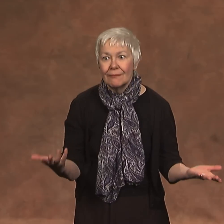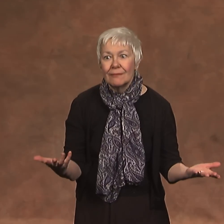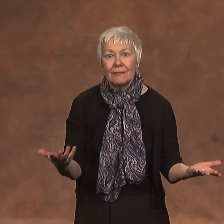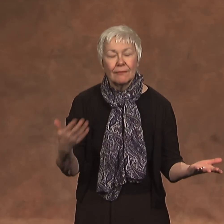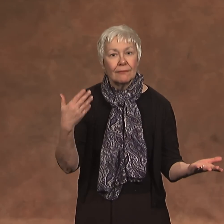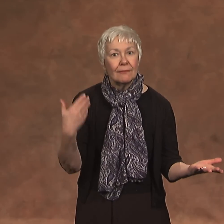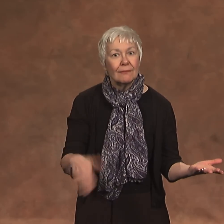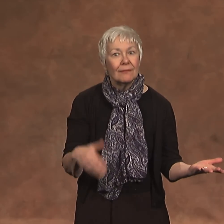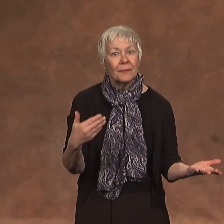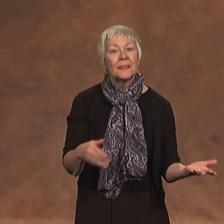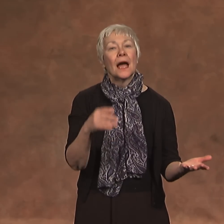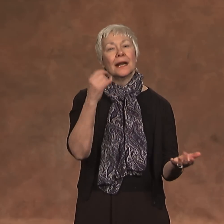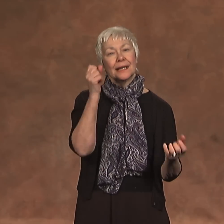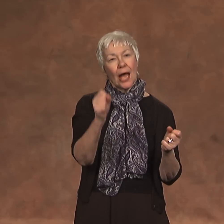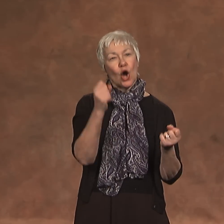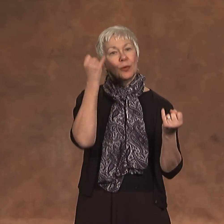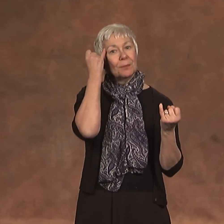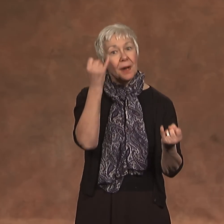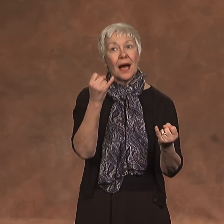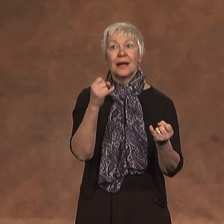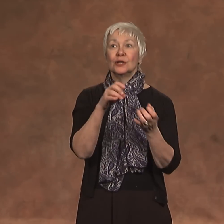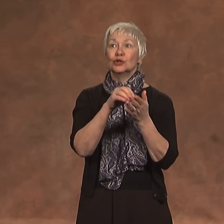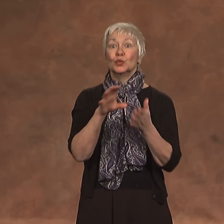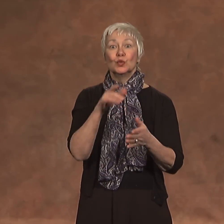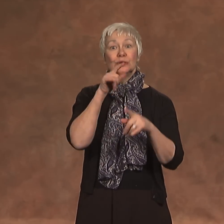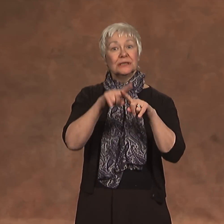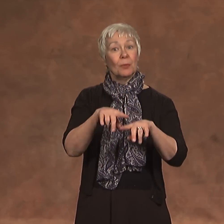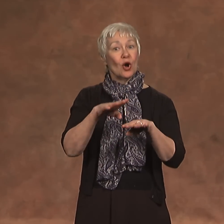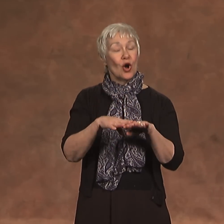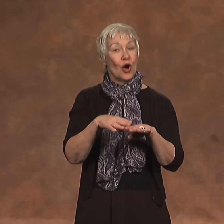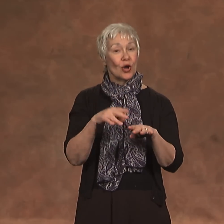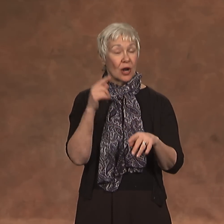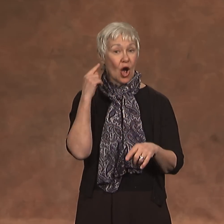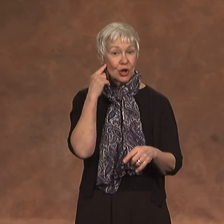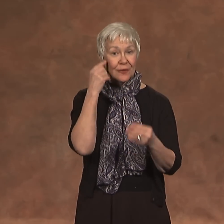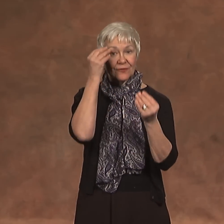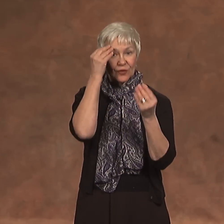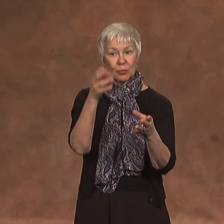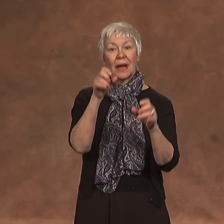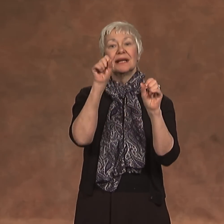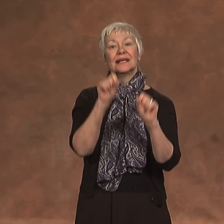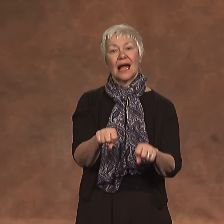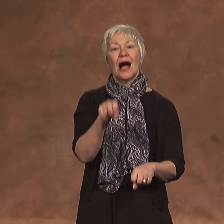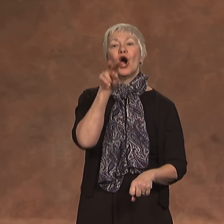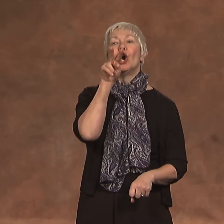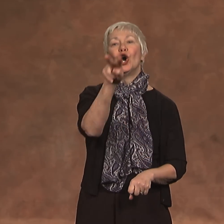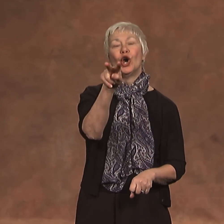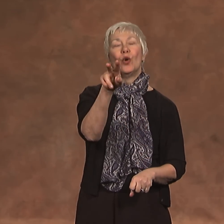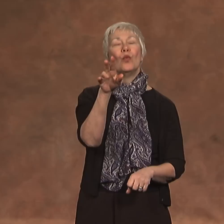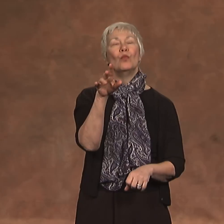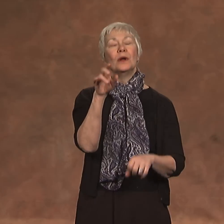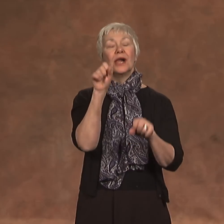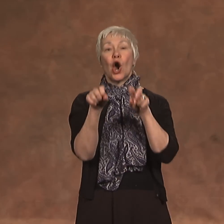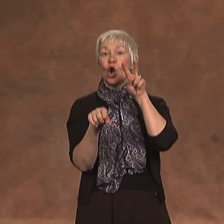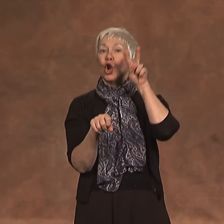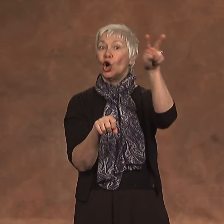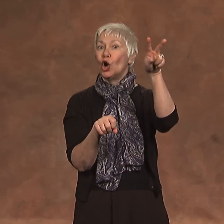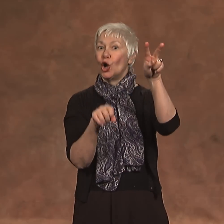So there you have it. Can you imagine? Hearing students can rely on auditory information and attend to the